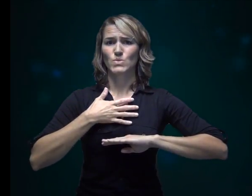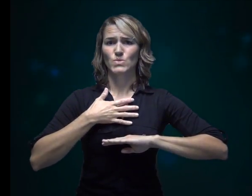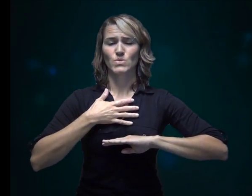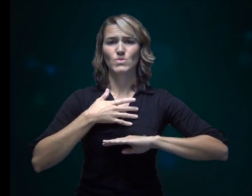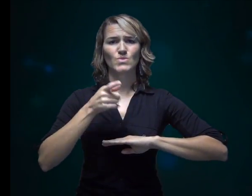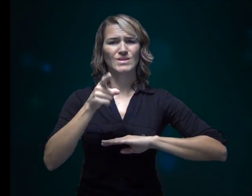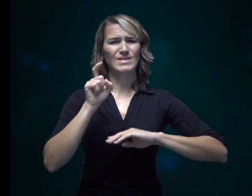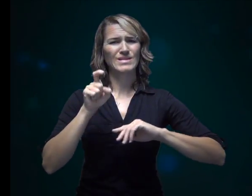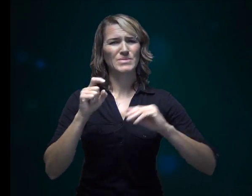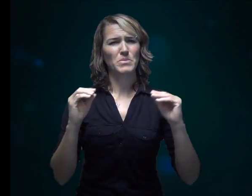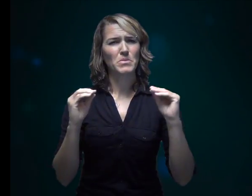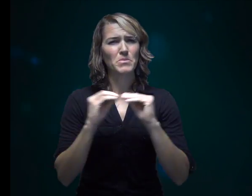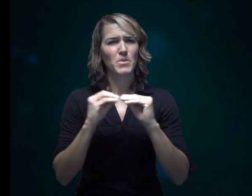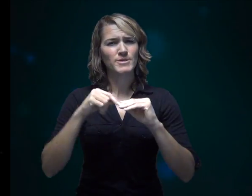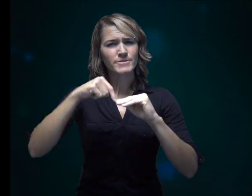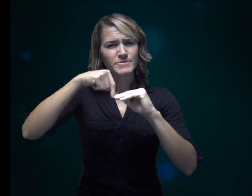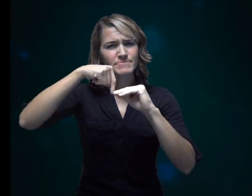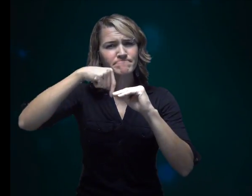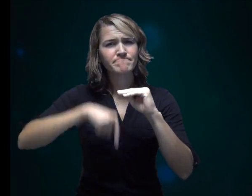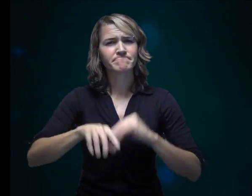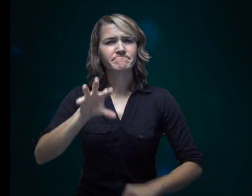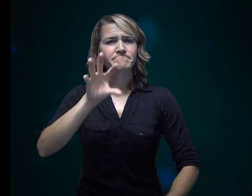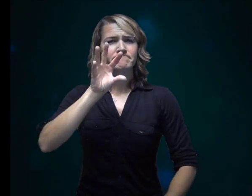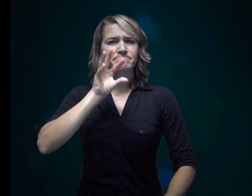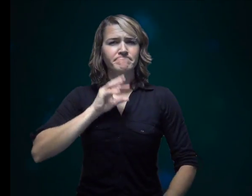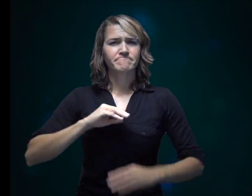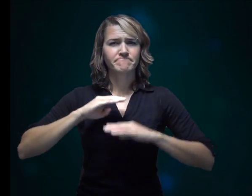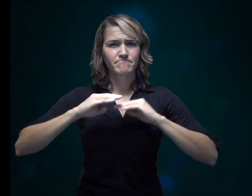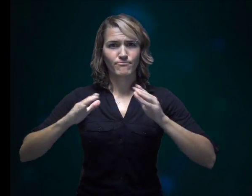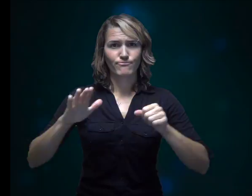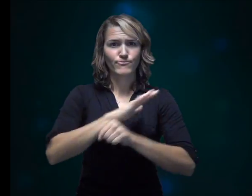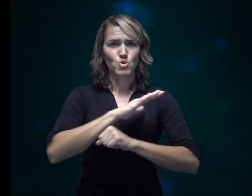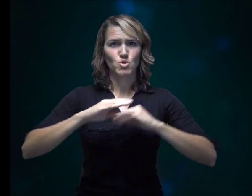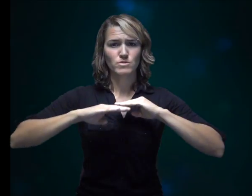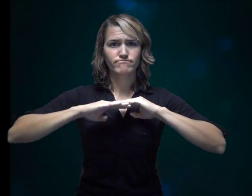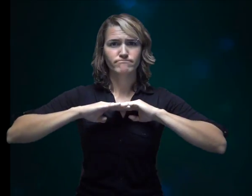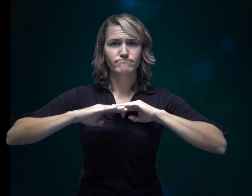exercise, I want you to breathe from your abdomen, filling your whole lungs.